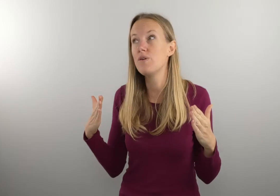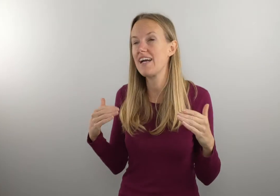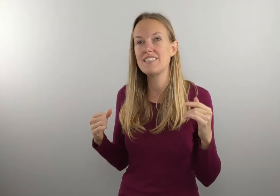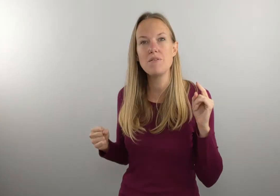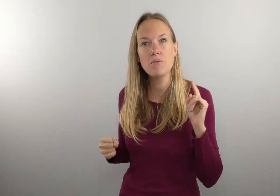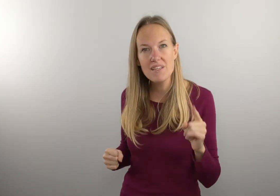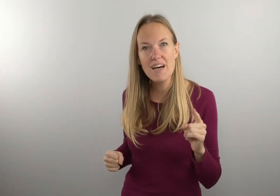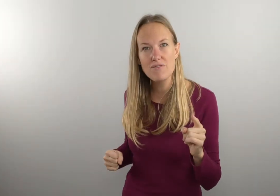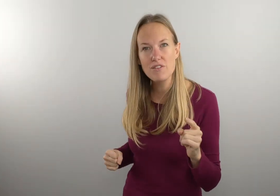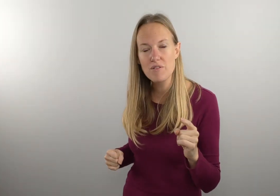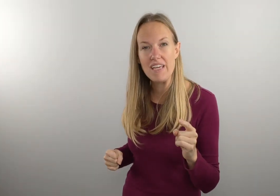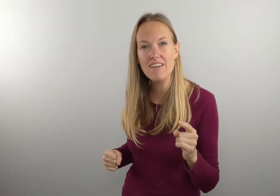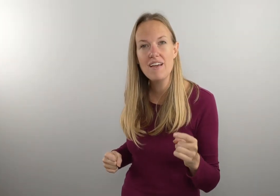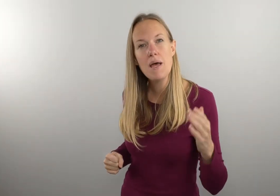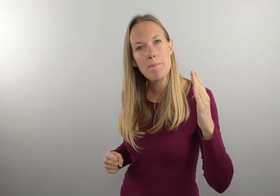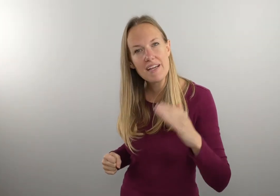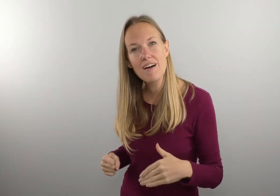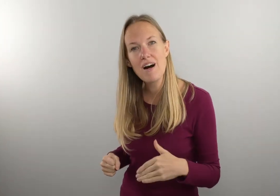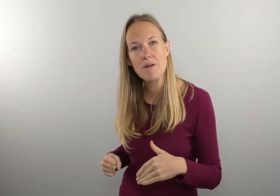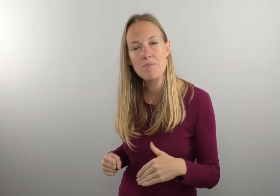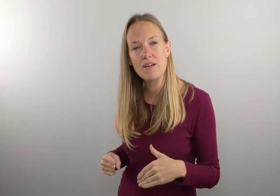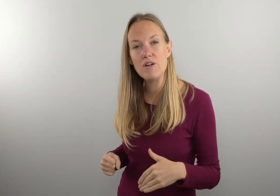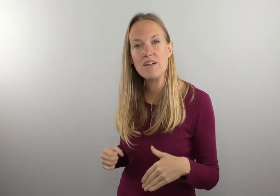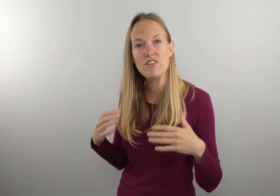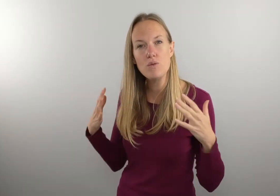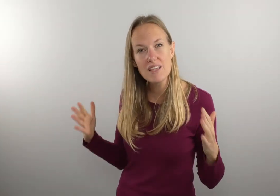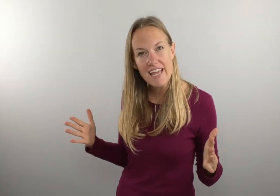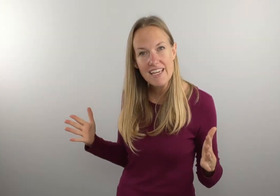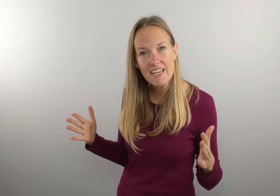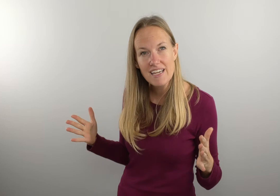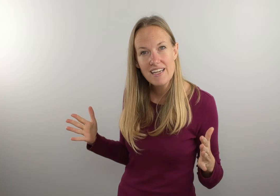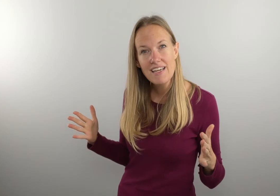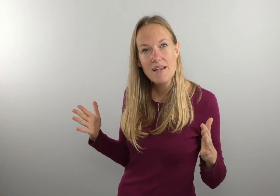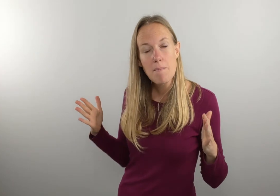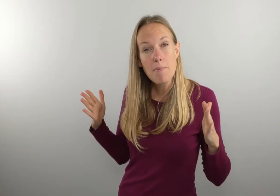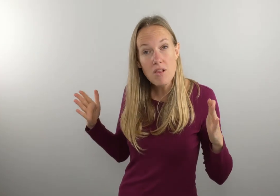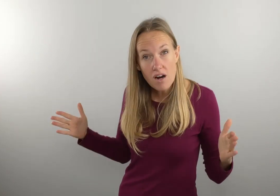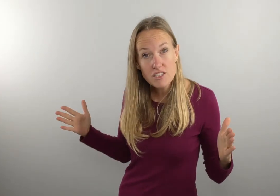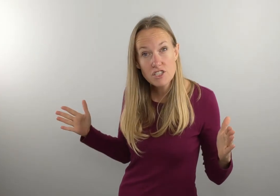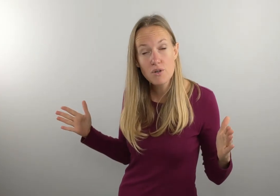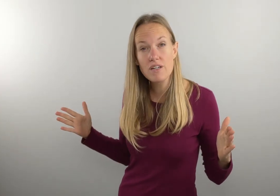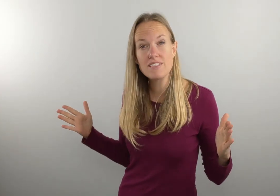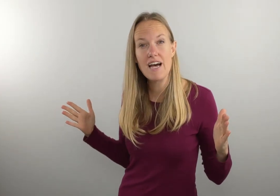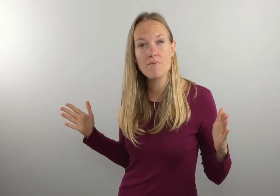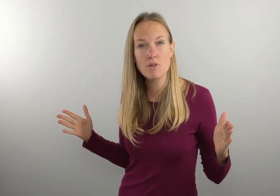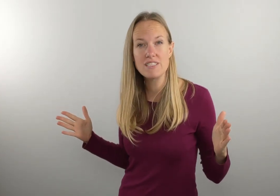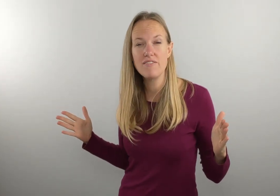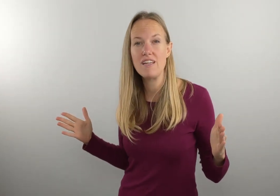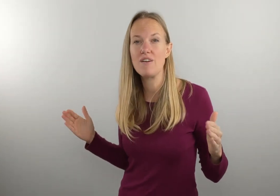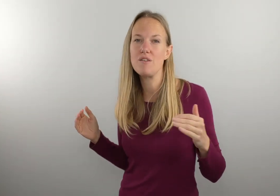actually it'd be really helpful for me, make a comment below if you like longer tutorials that have more stuff in it, or you